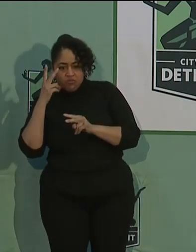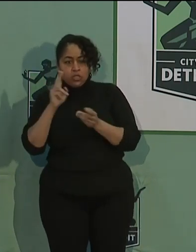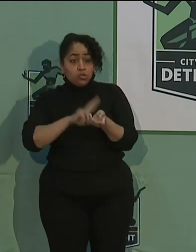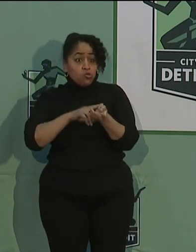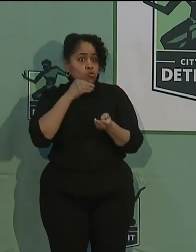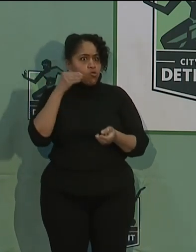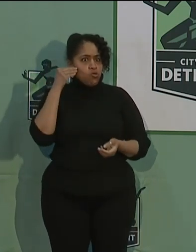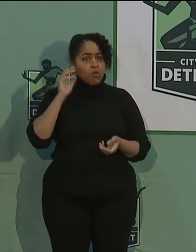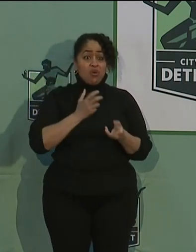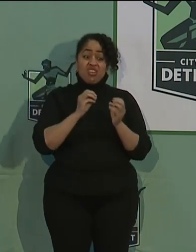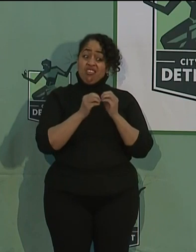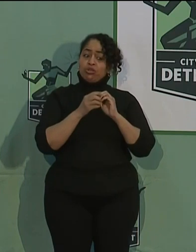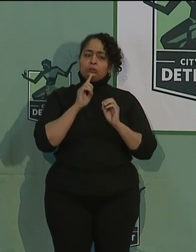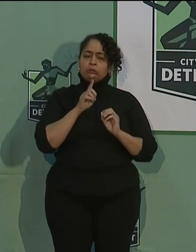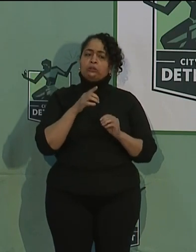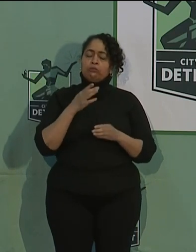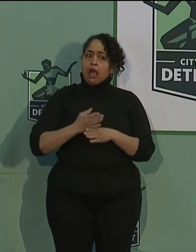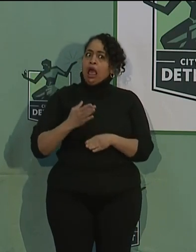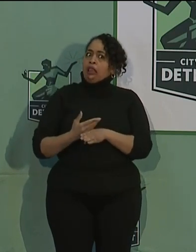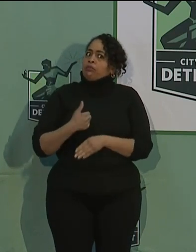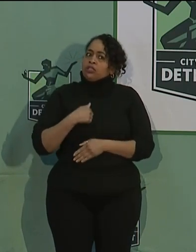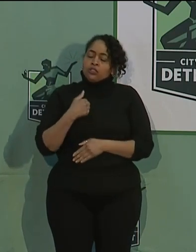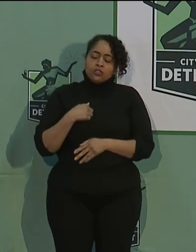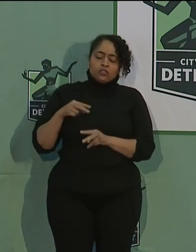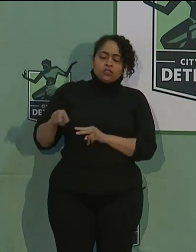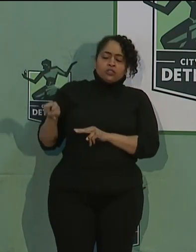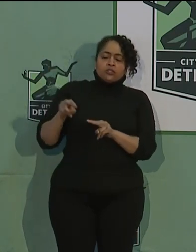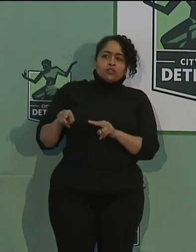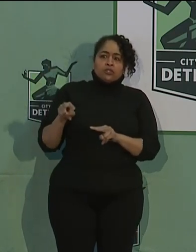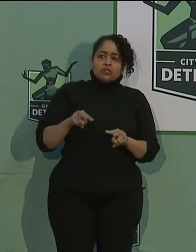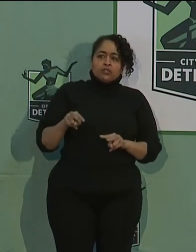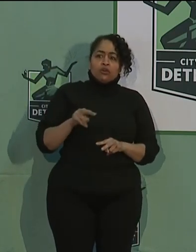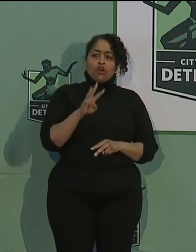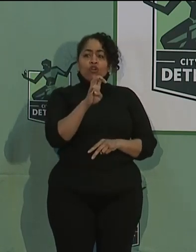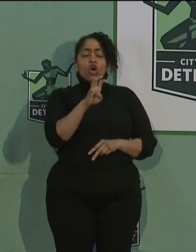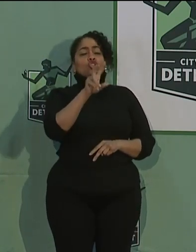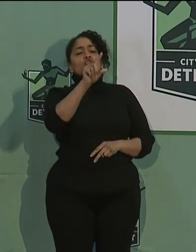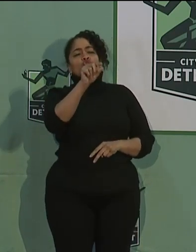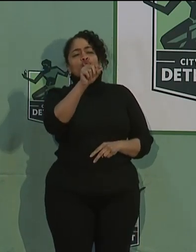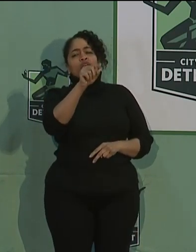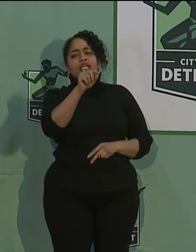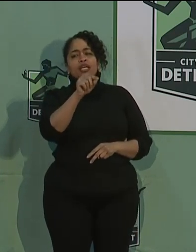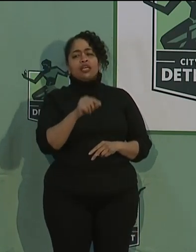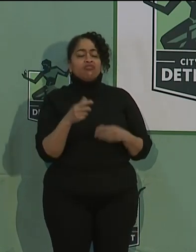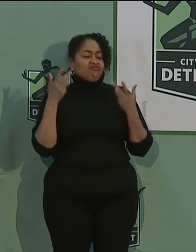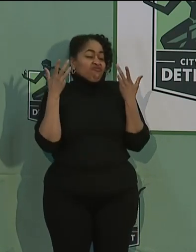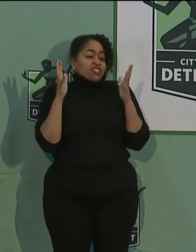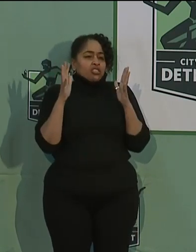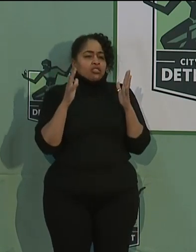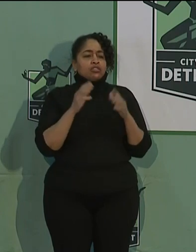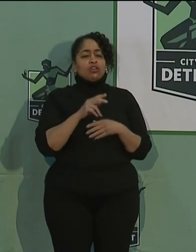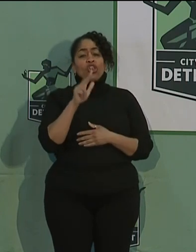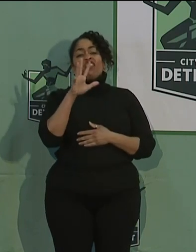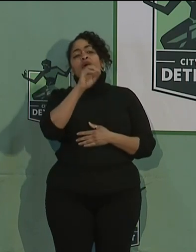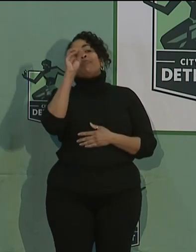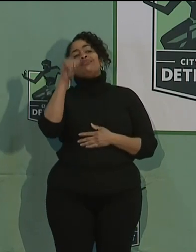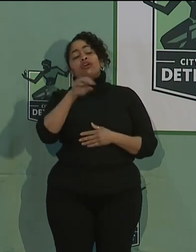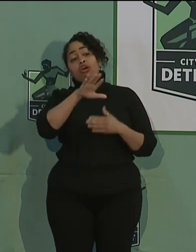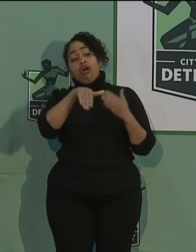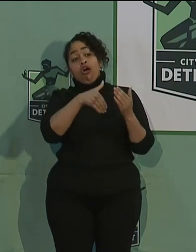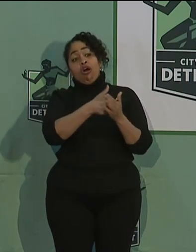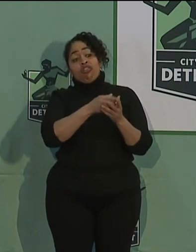gotten 420 instant nursing home tests done. 35% of everybody we've tested